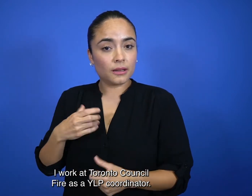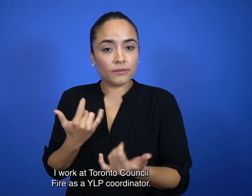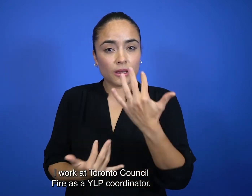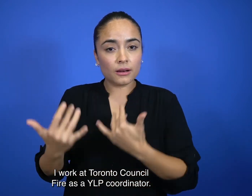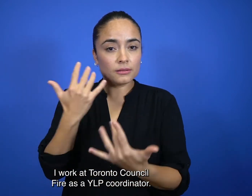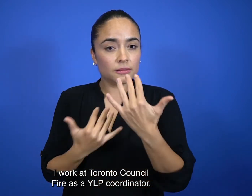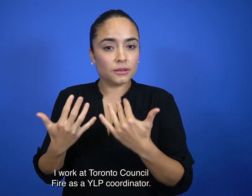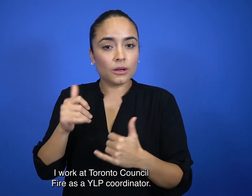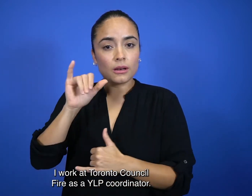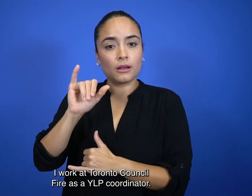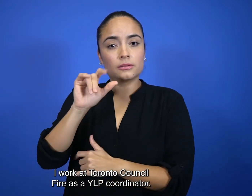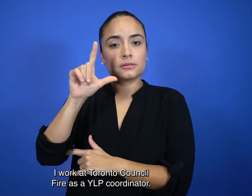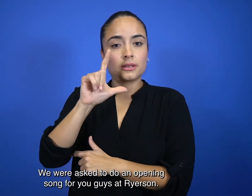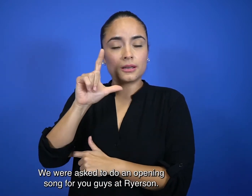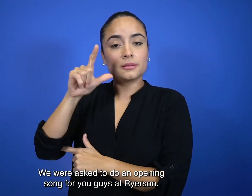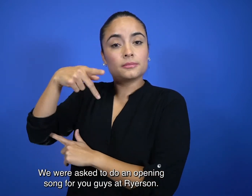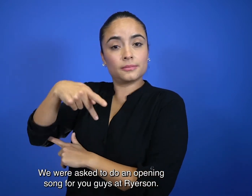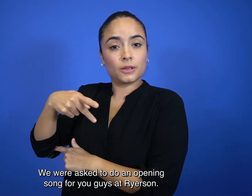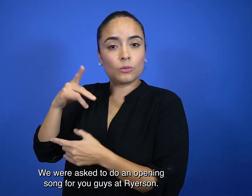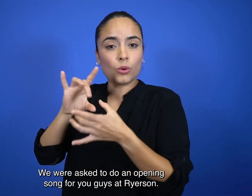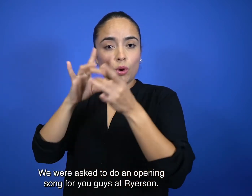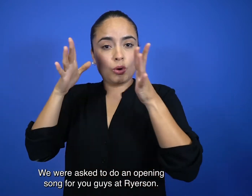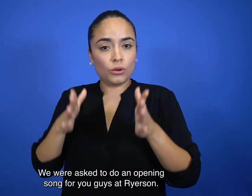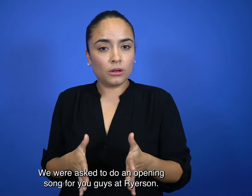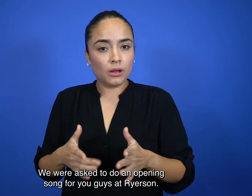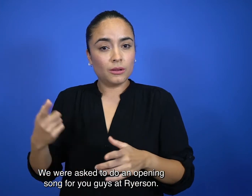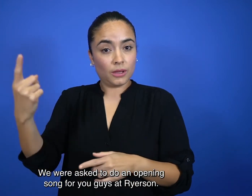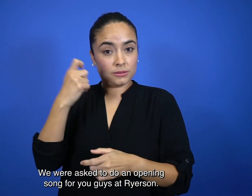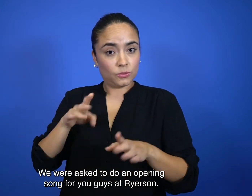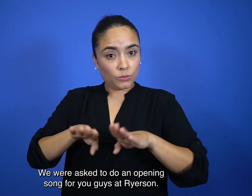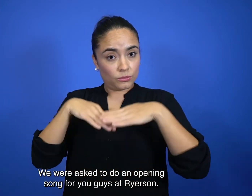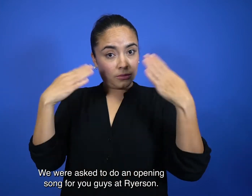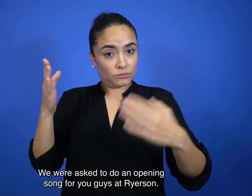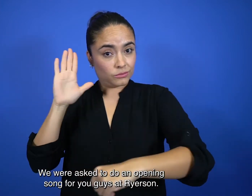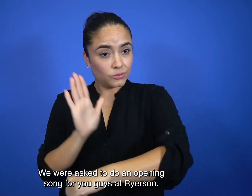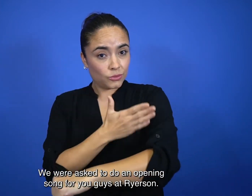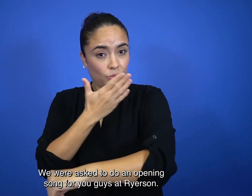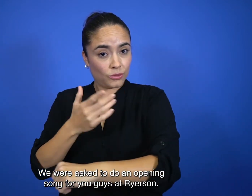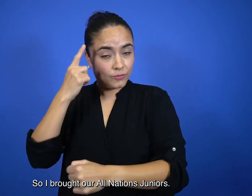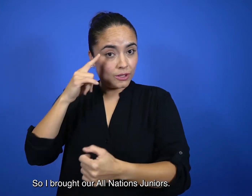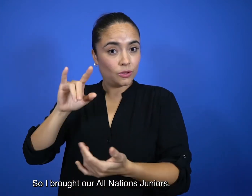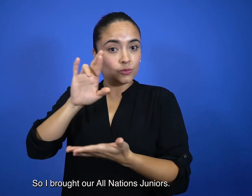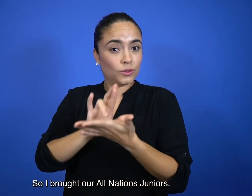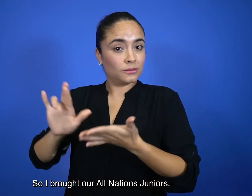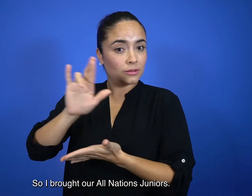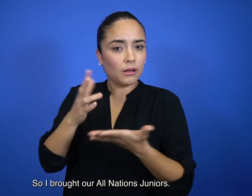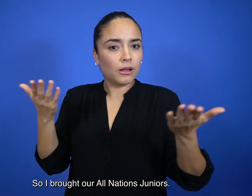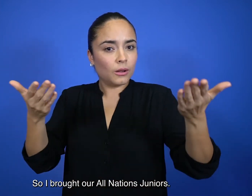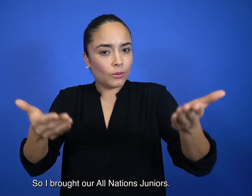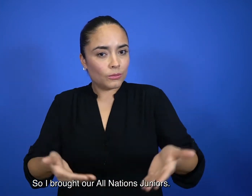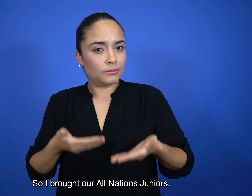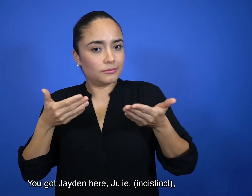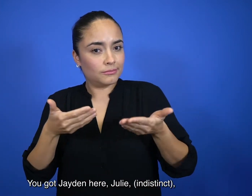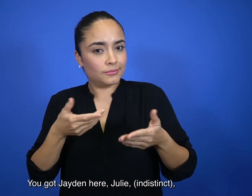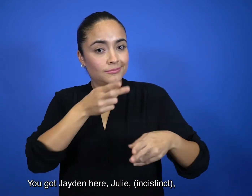YLP coordinator. We were asked to do an opening song for you guys at Ryerson. So I brought our All Nation Juniors. We got Jaden